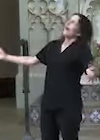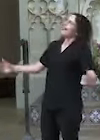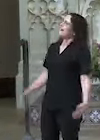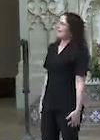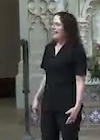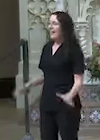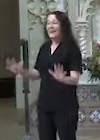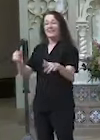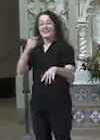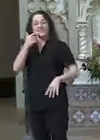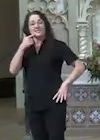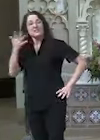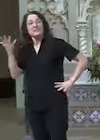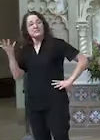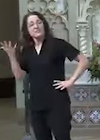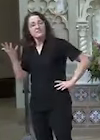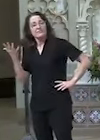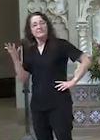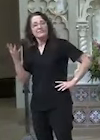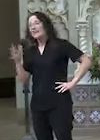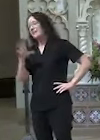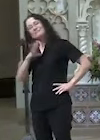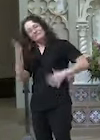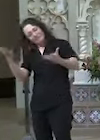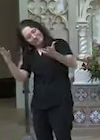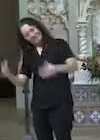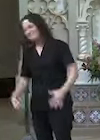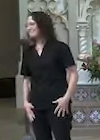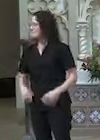And I had to say, you got me there.